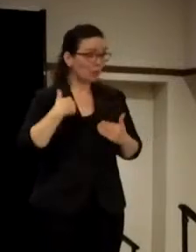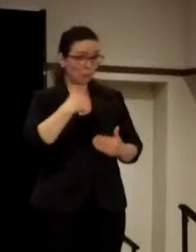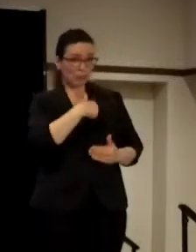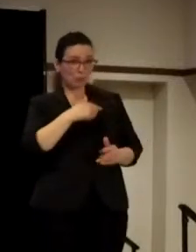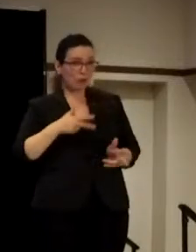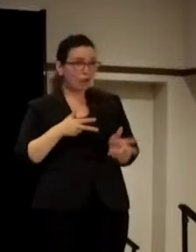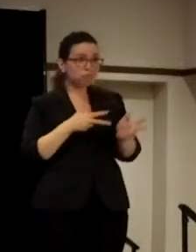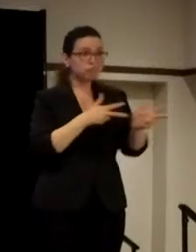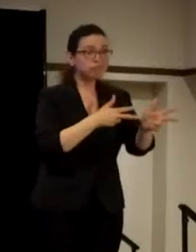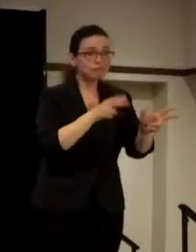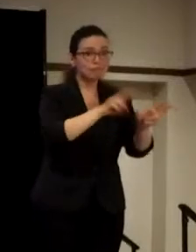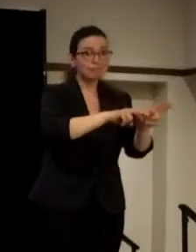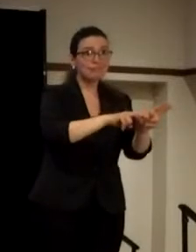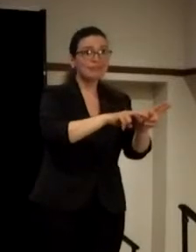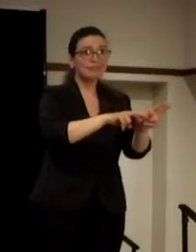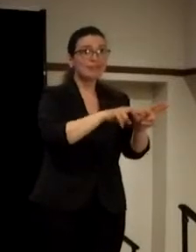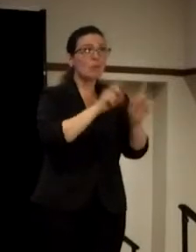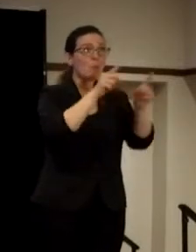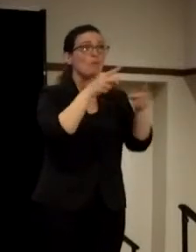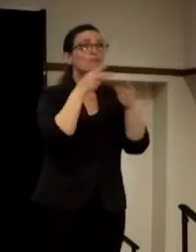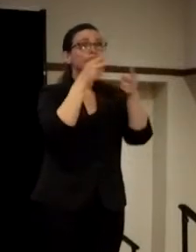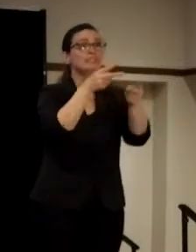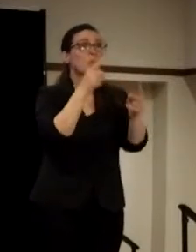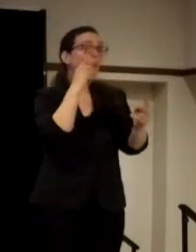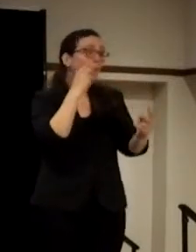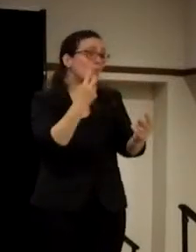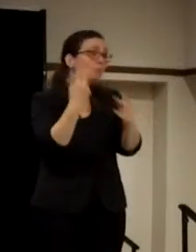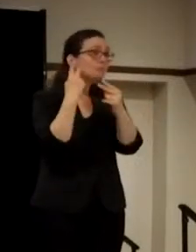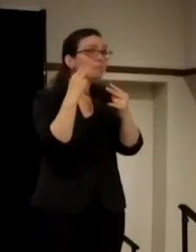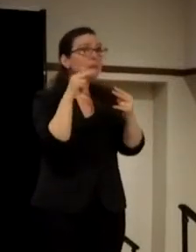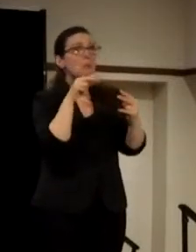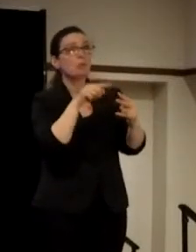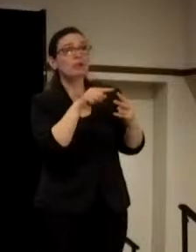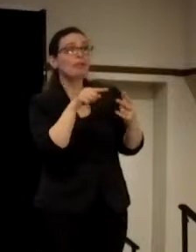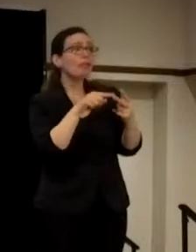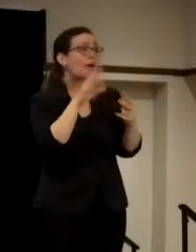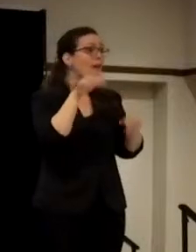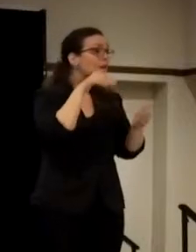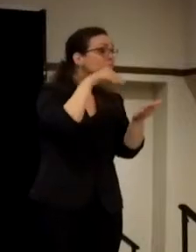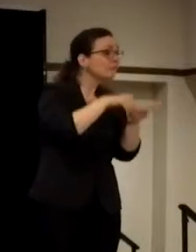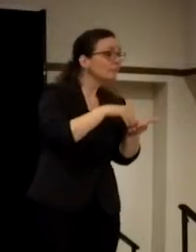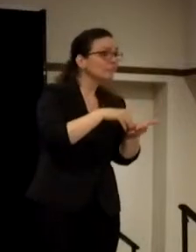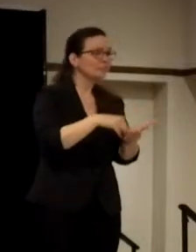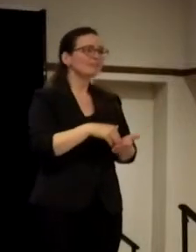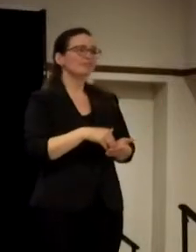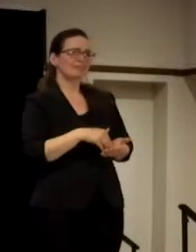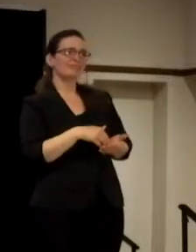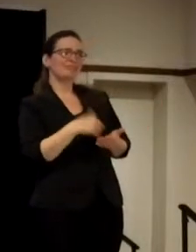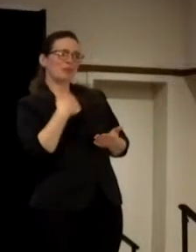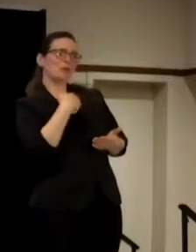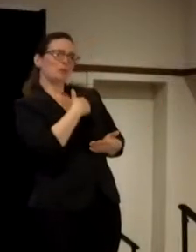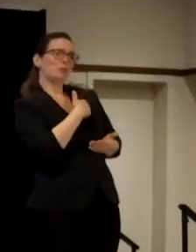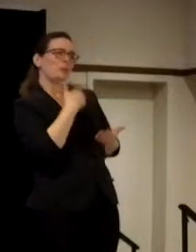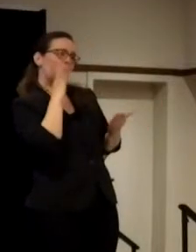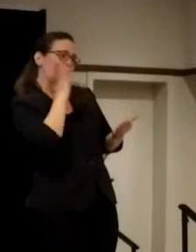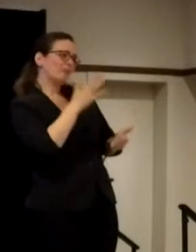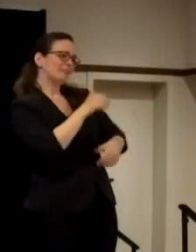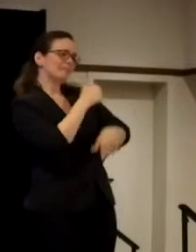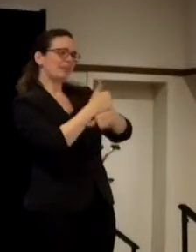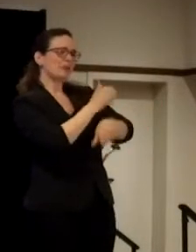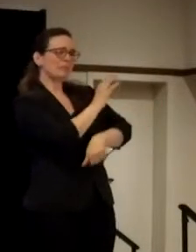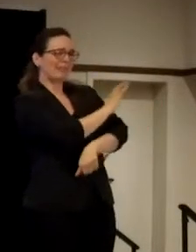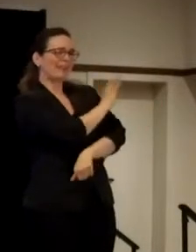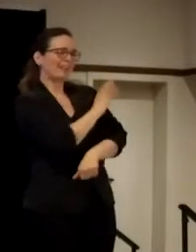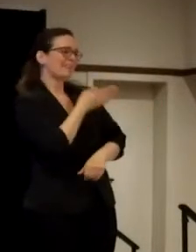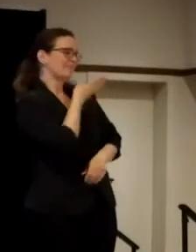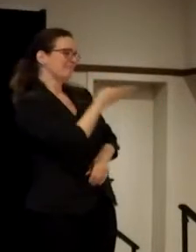larger high schools too. We may be setting up clinics. If the county does see a rise in COVID cases, would that impact schools reopening